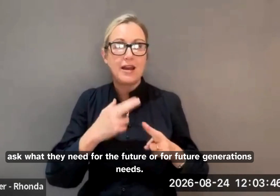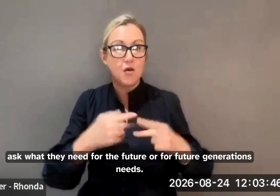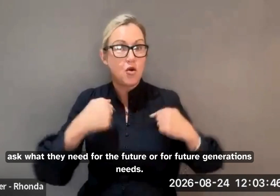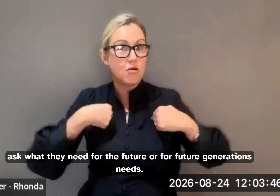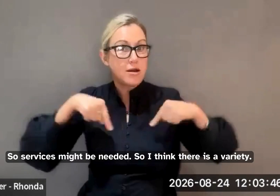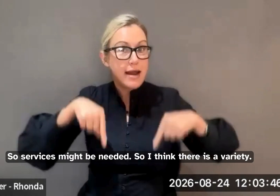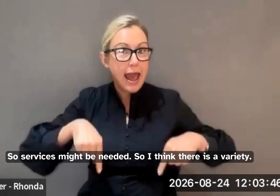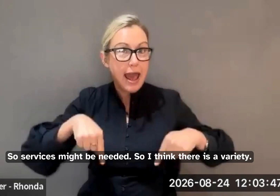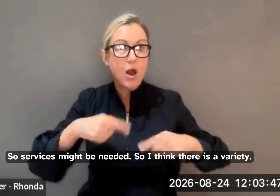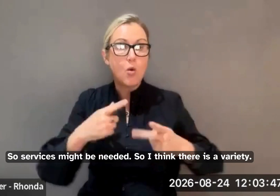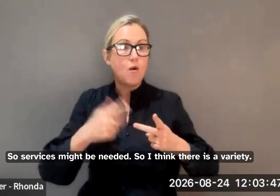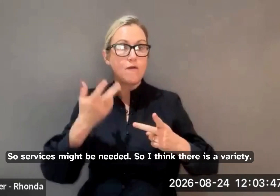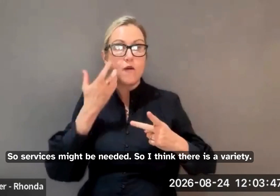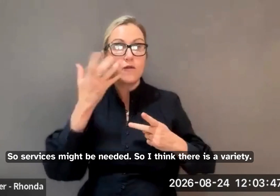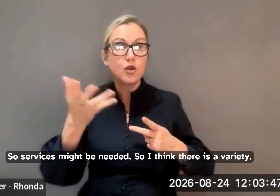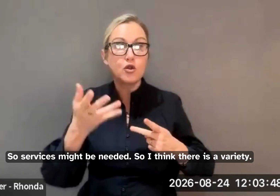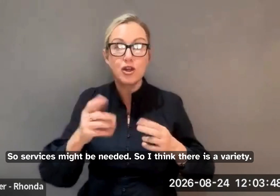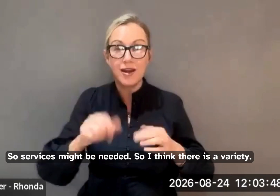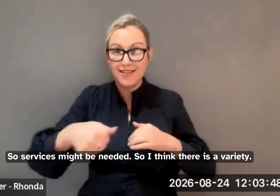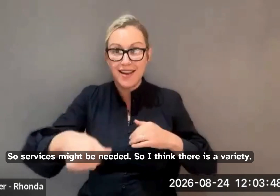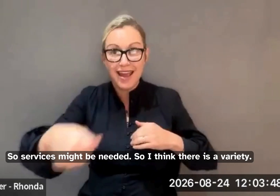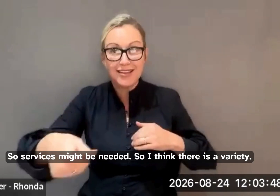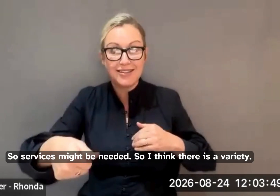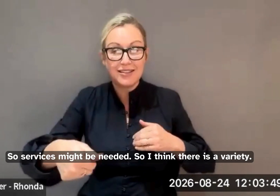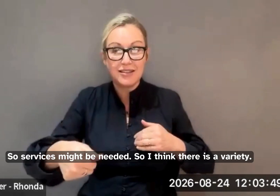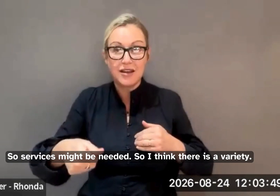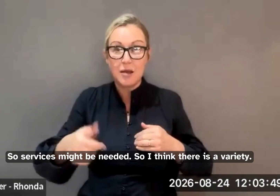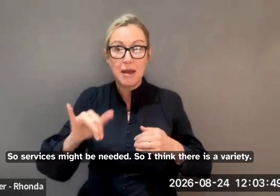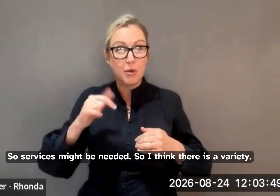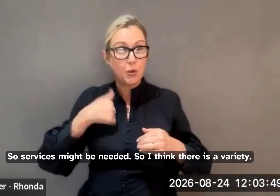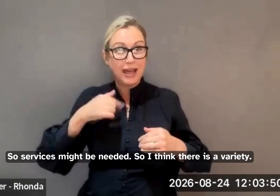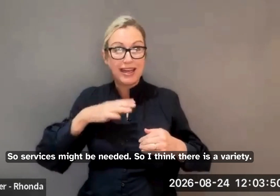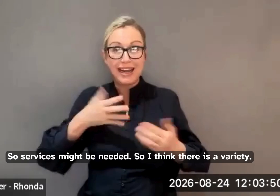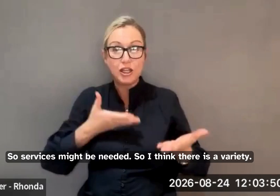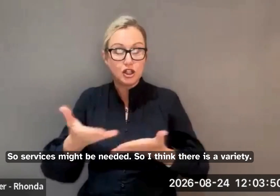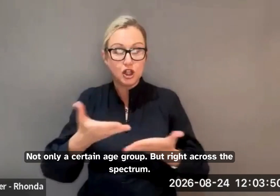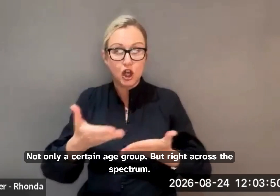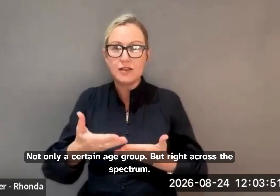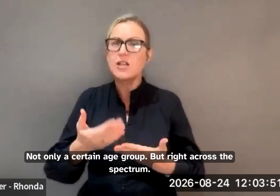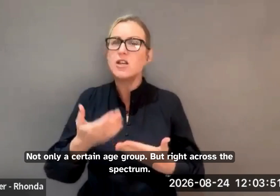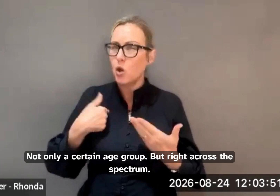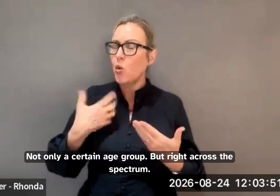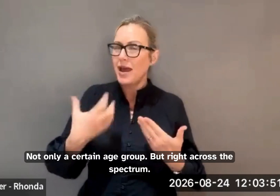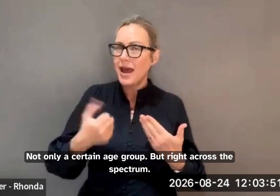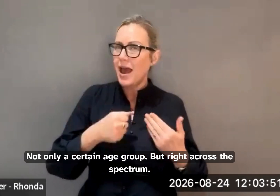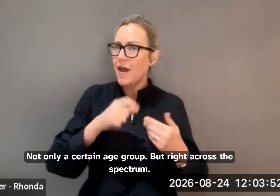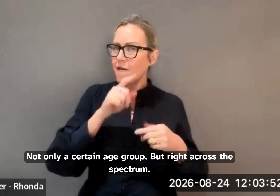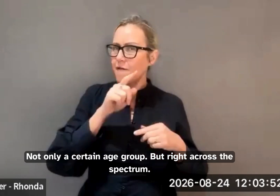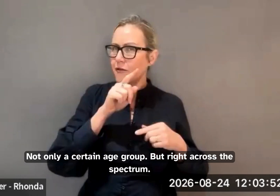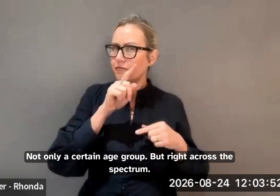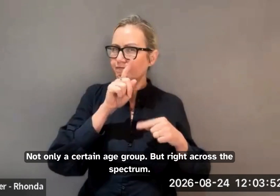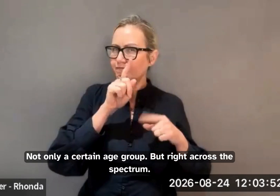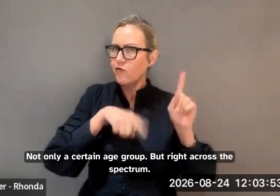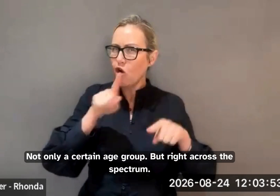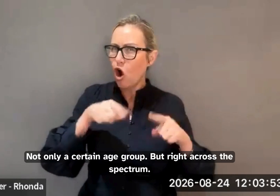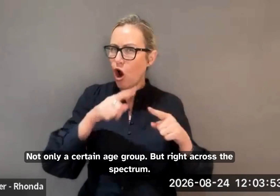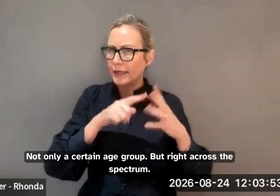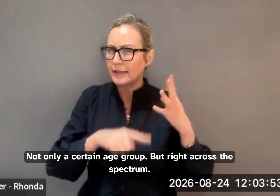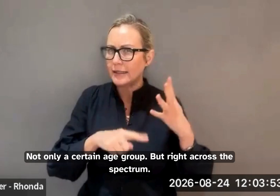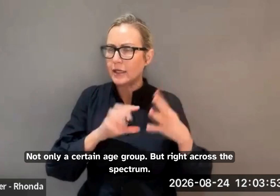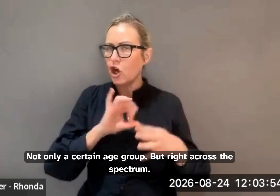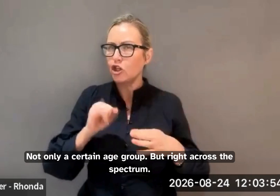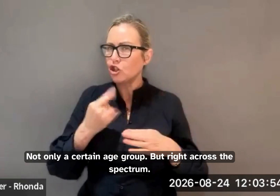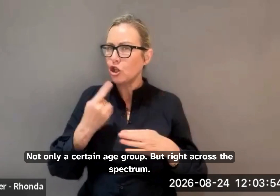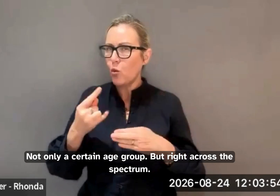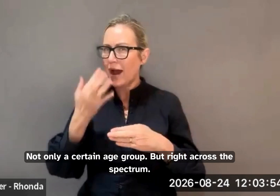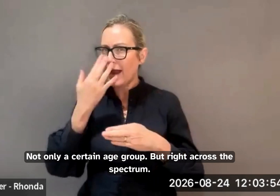needs. So services might be needed. So I think there's a variety, not only a certain age